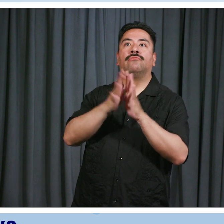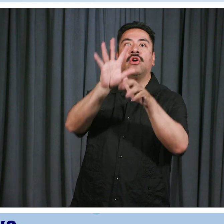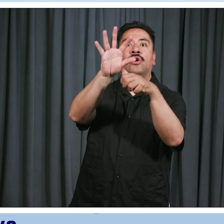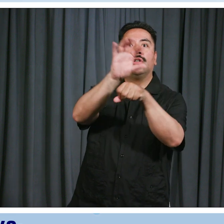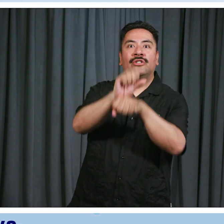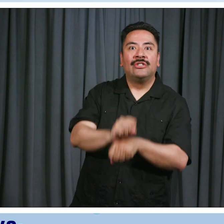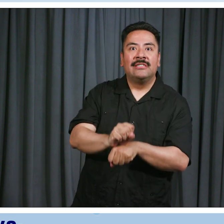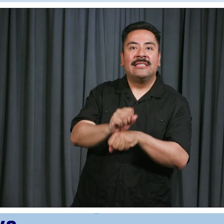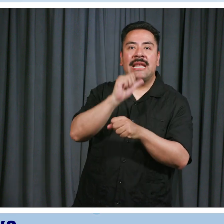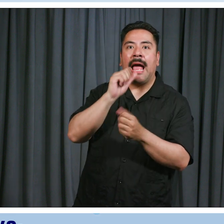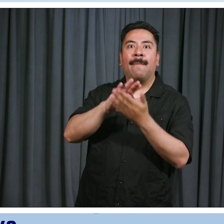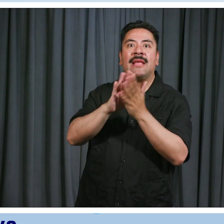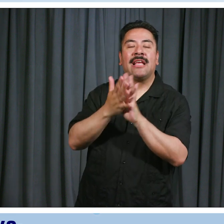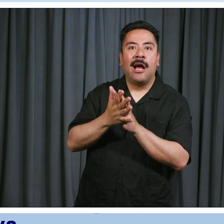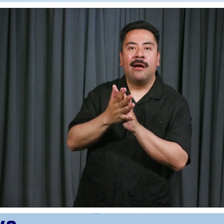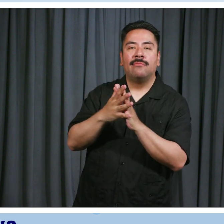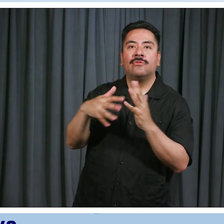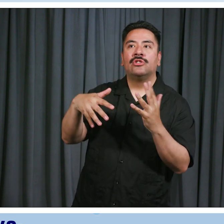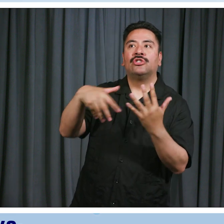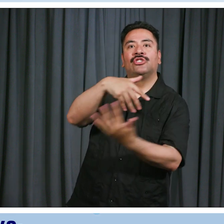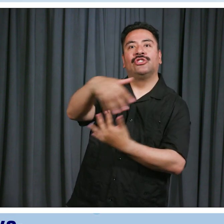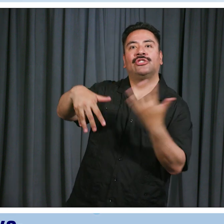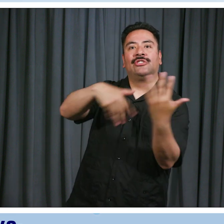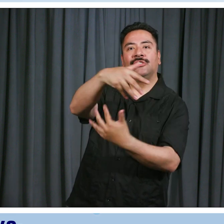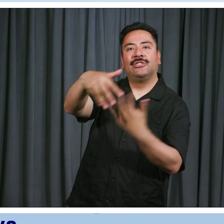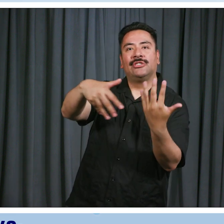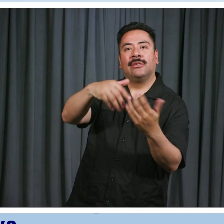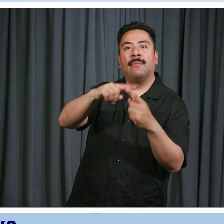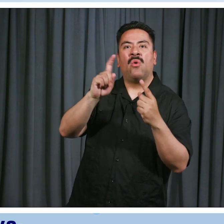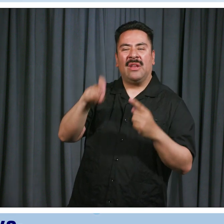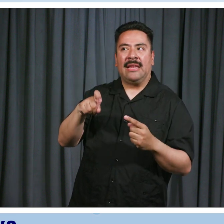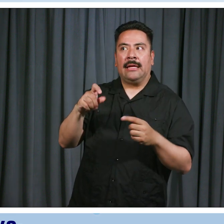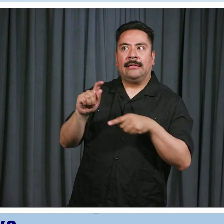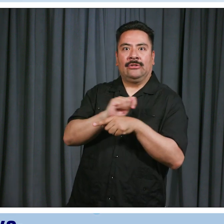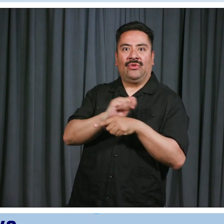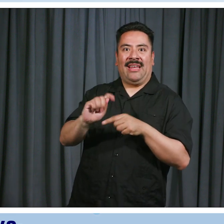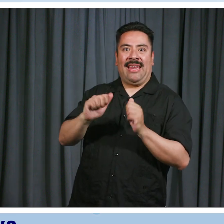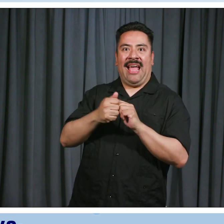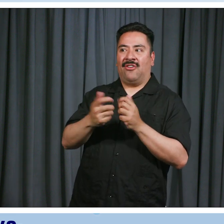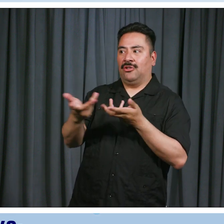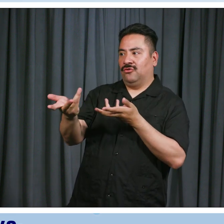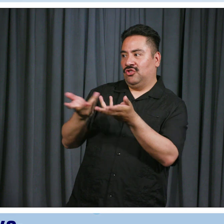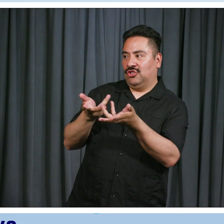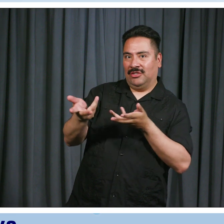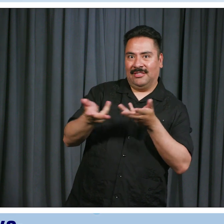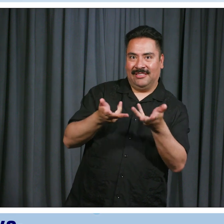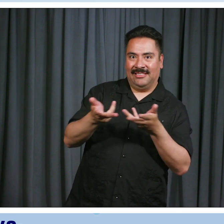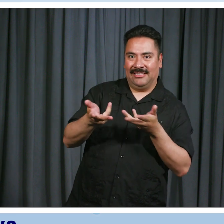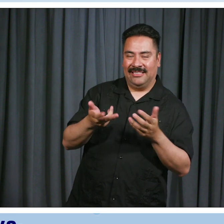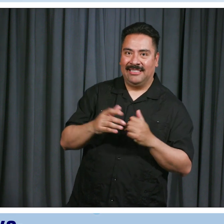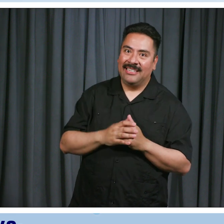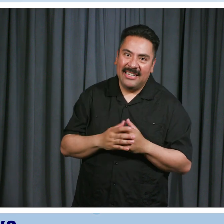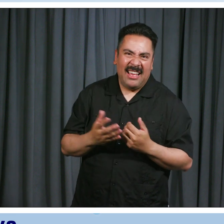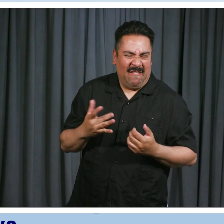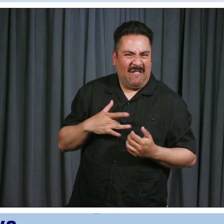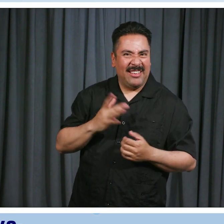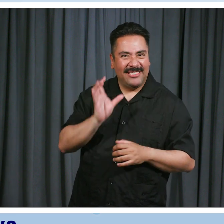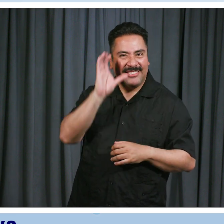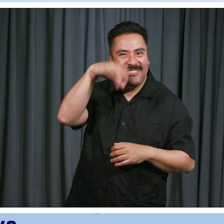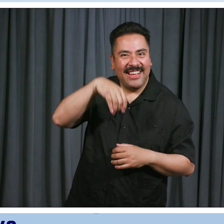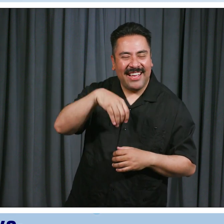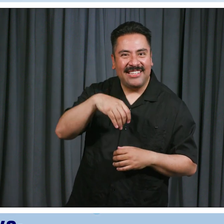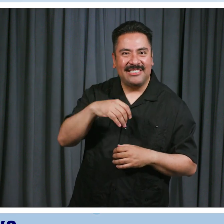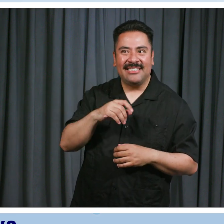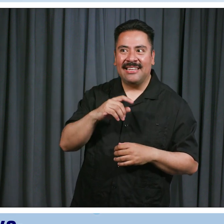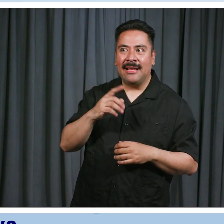social beings. It's so interesting. We do need coaching of how to talk to each other, which is like so feels strange to us, I'm